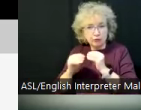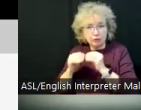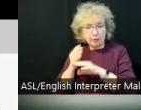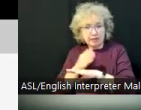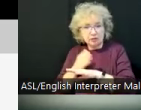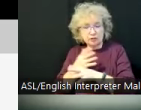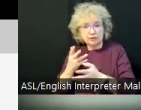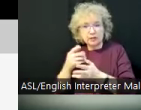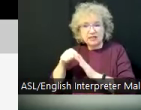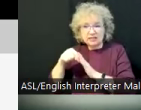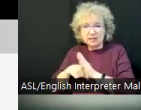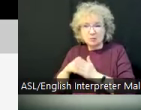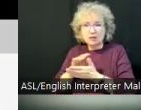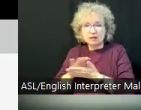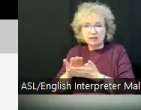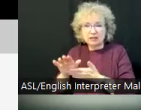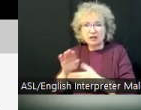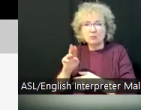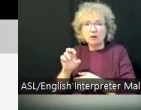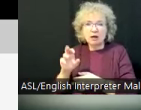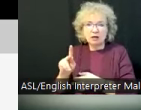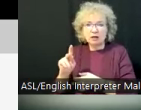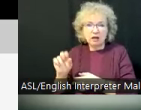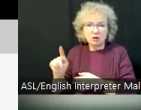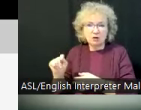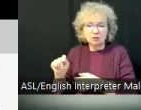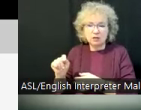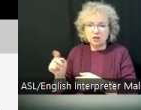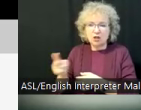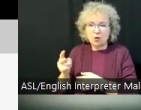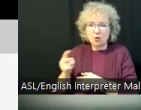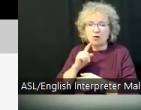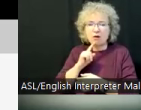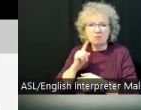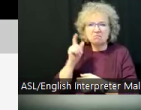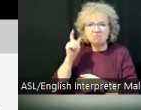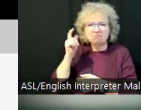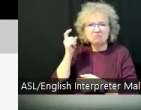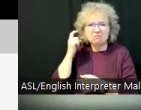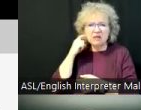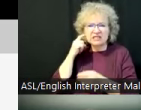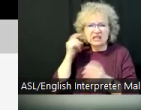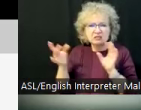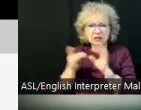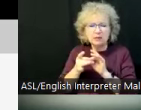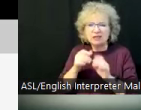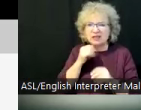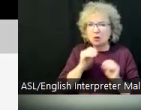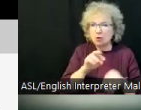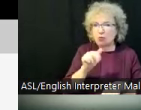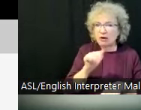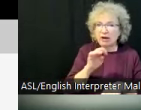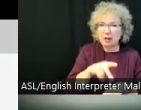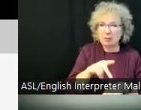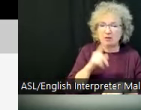cleaning or muck outs. So those two things are logically connected. So wouldn't install a ramp, for example, for